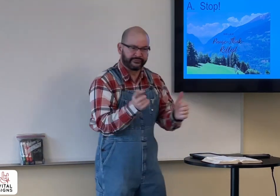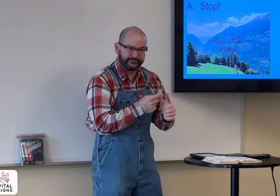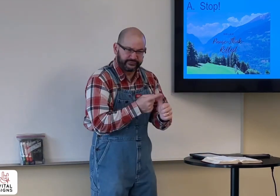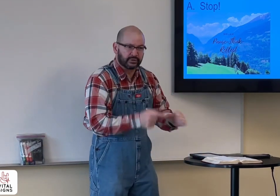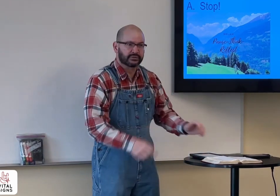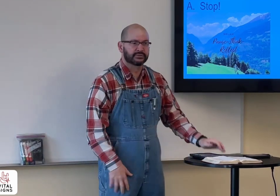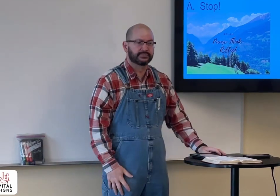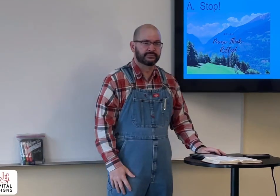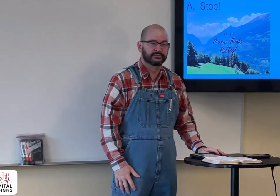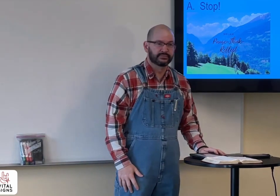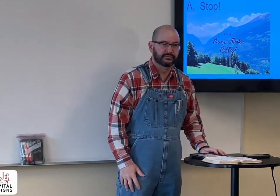Now, the first thing,